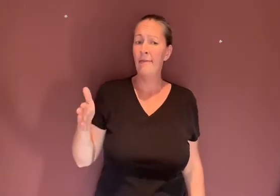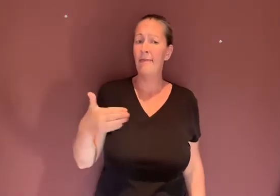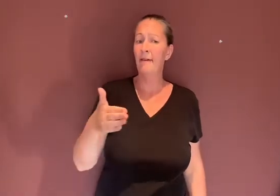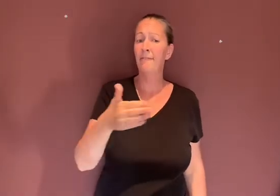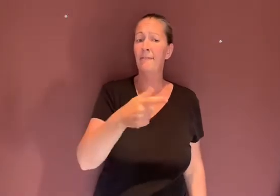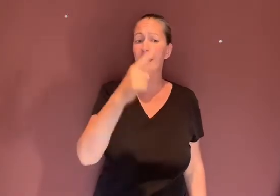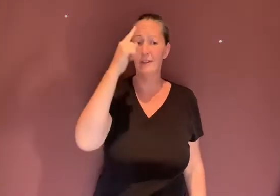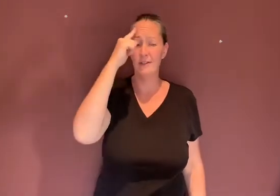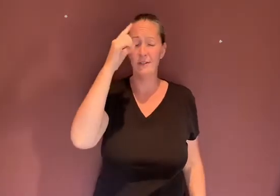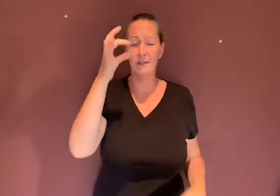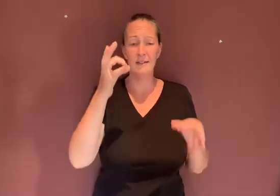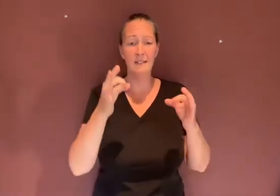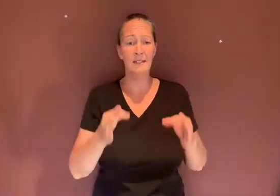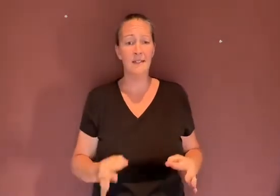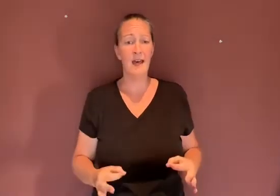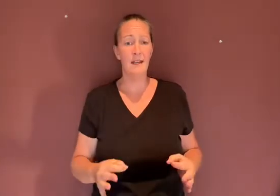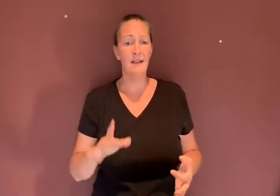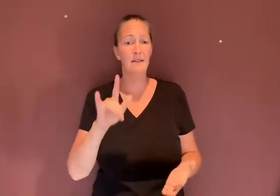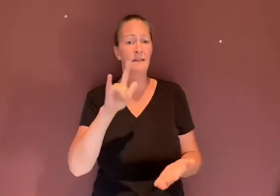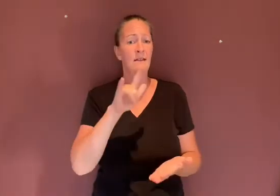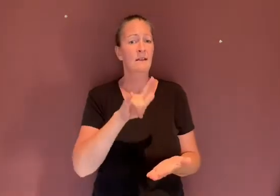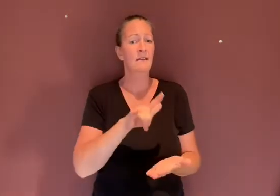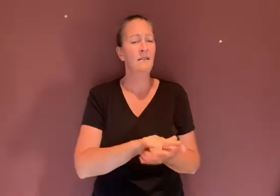The fish decided that